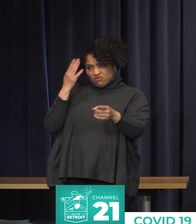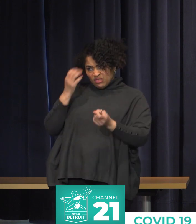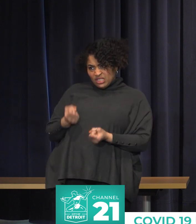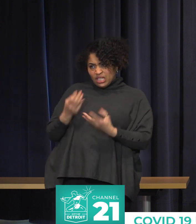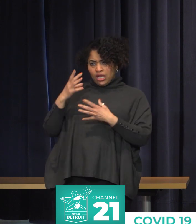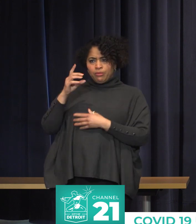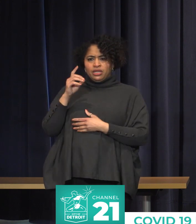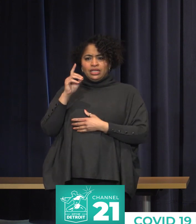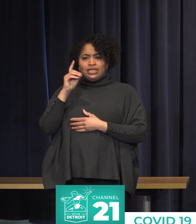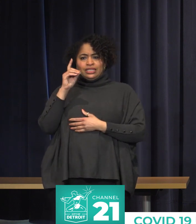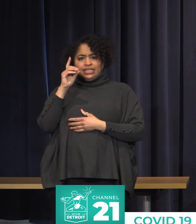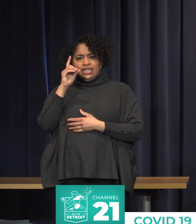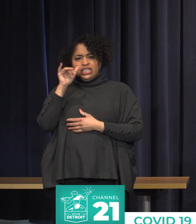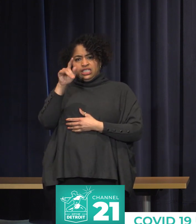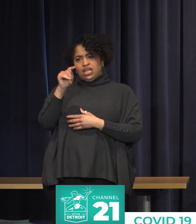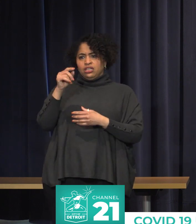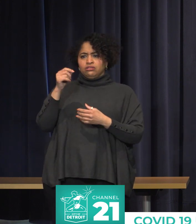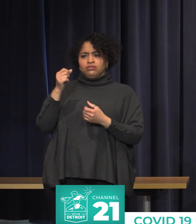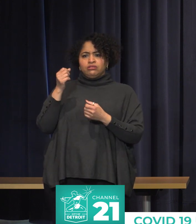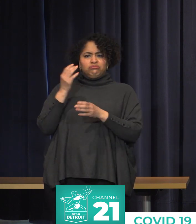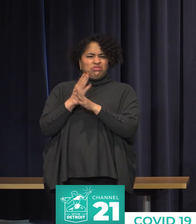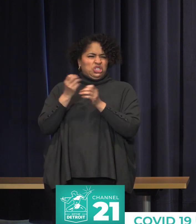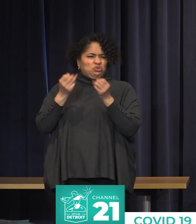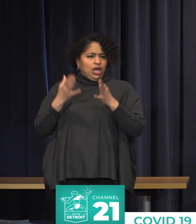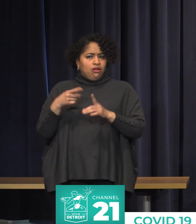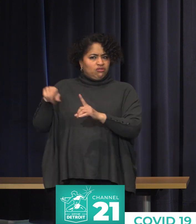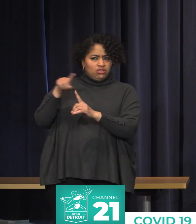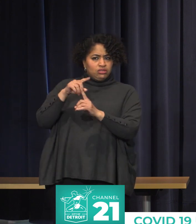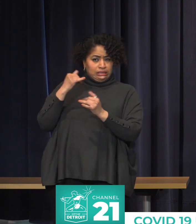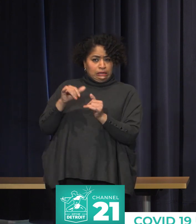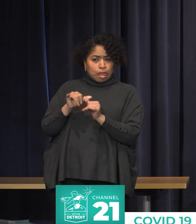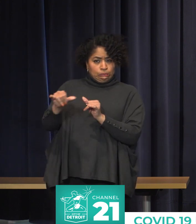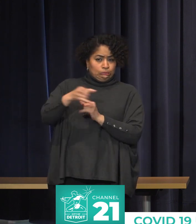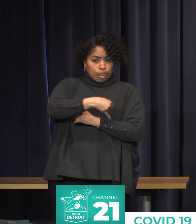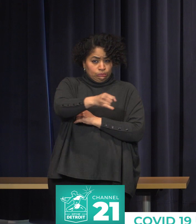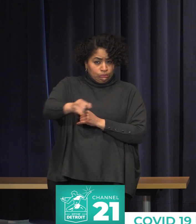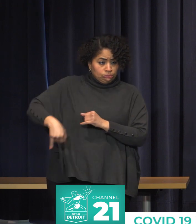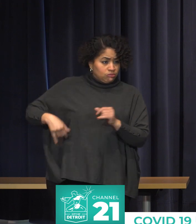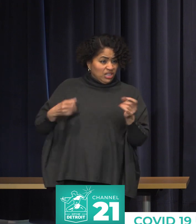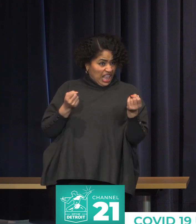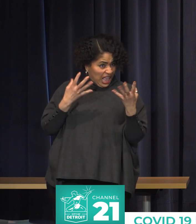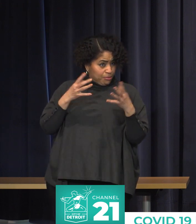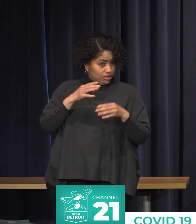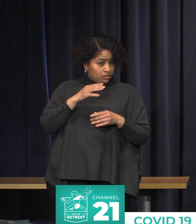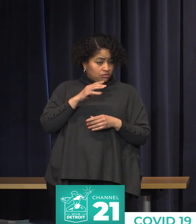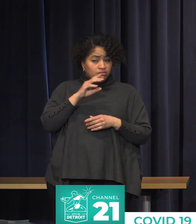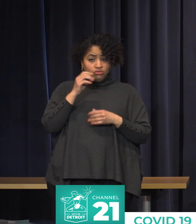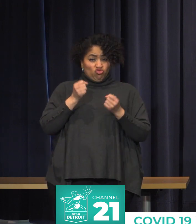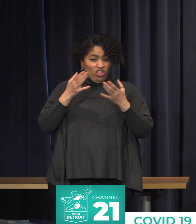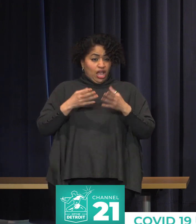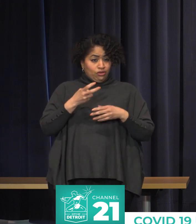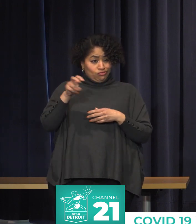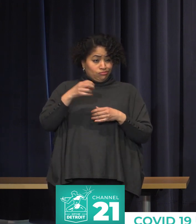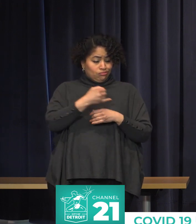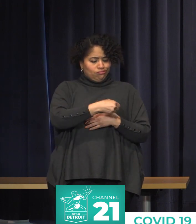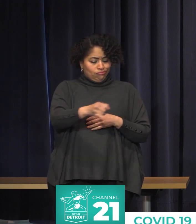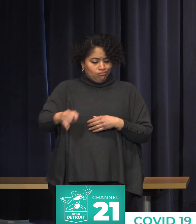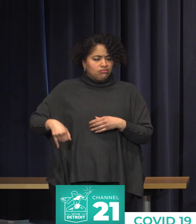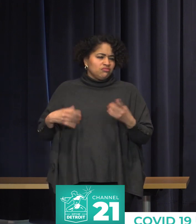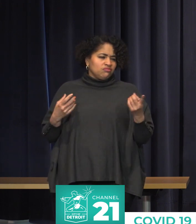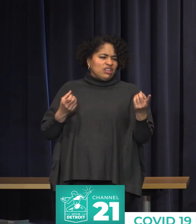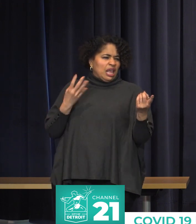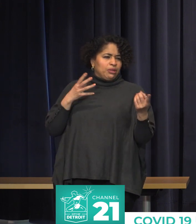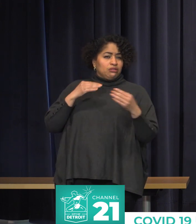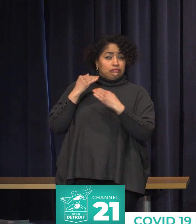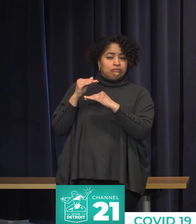many DDoT drivers? I don't know the number. I can. The question is how many DDOT drivers, but it's dozens. And do